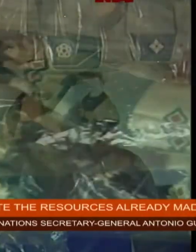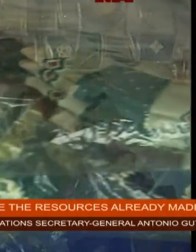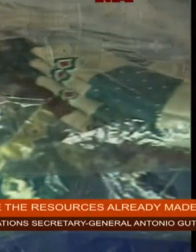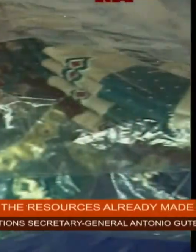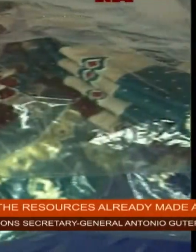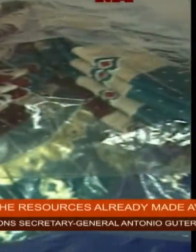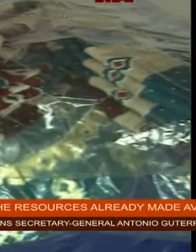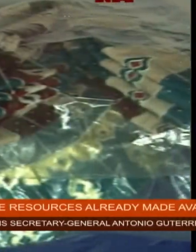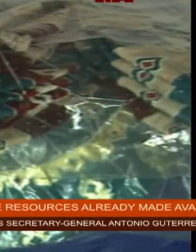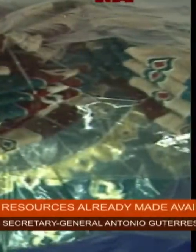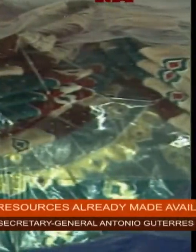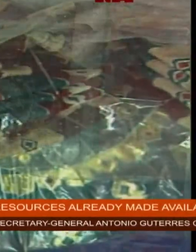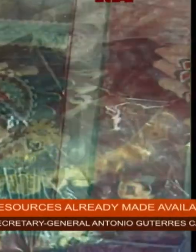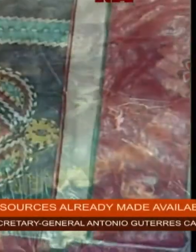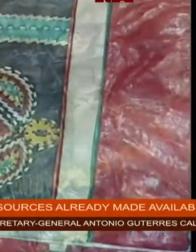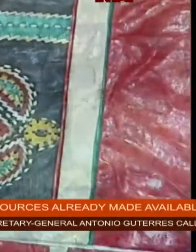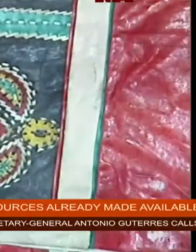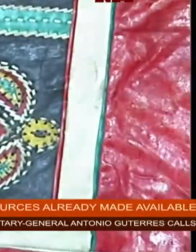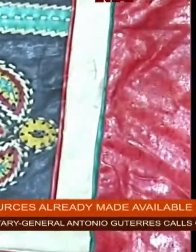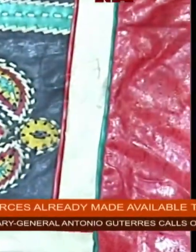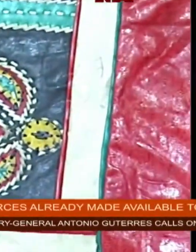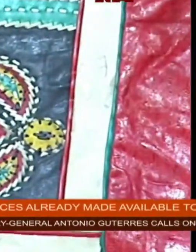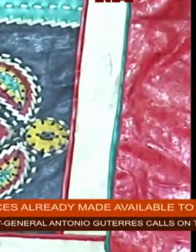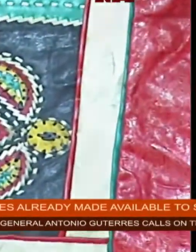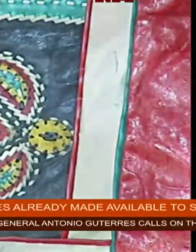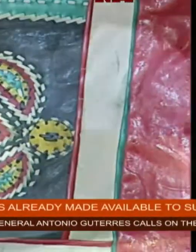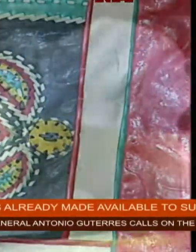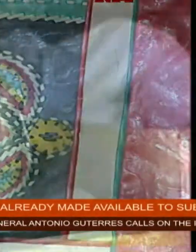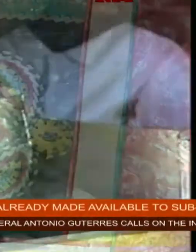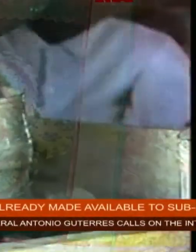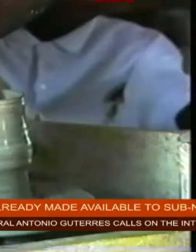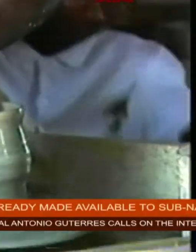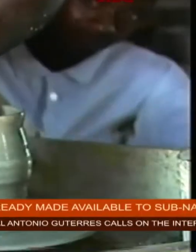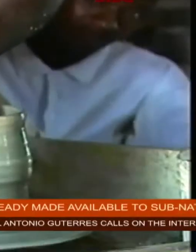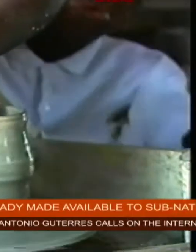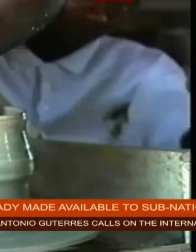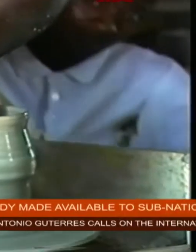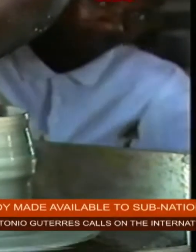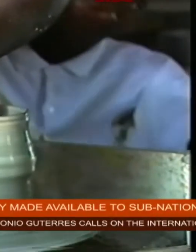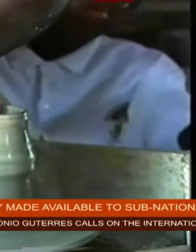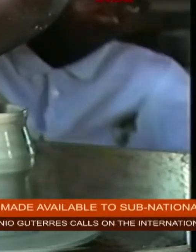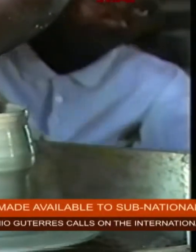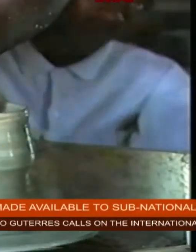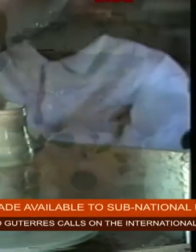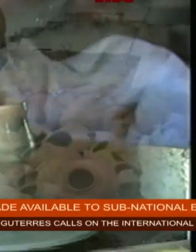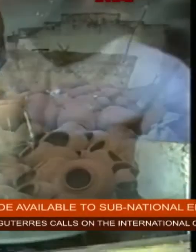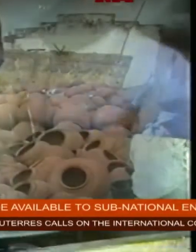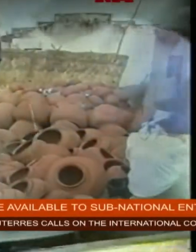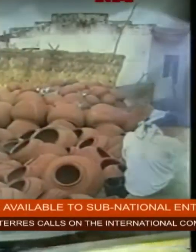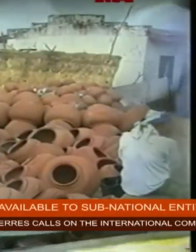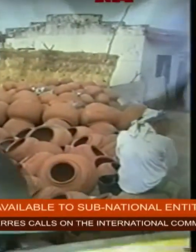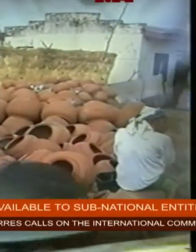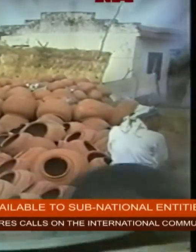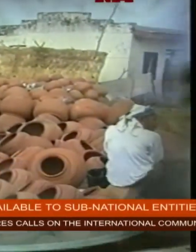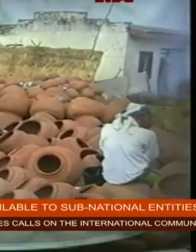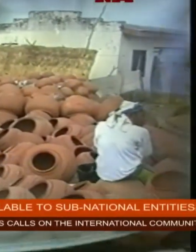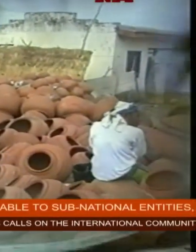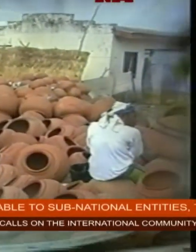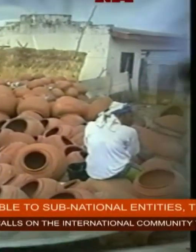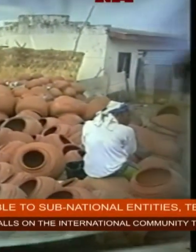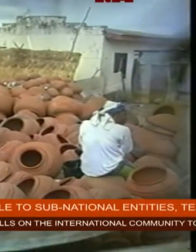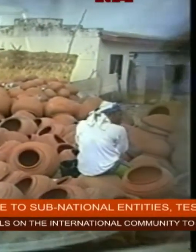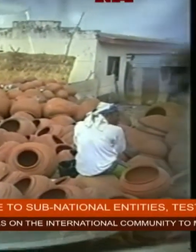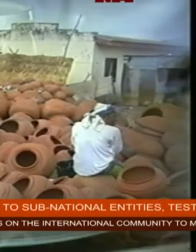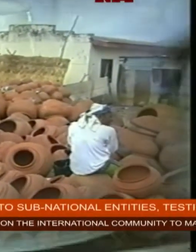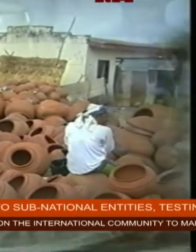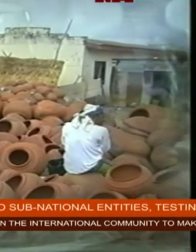History. We're proud of our heritage. There's no more misery. No misery. Let's live in